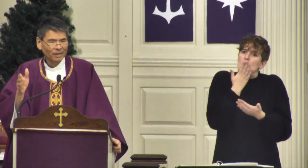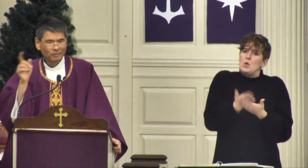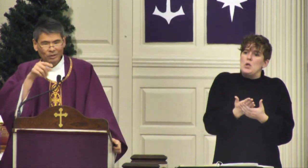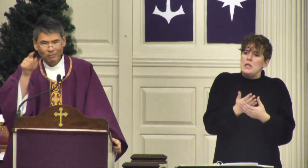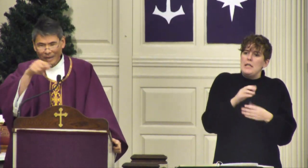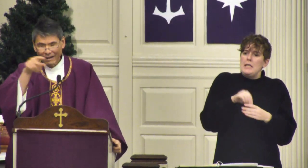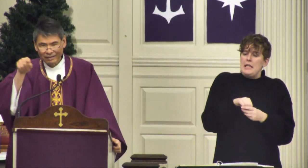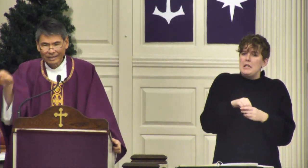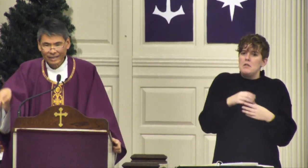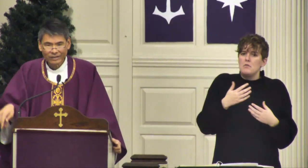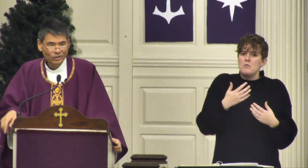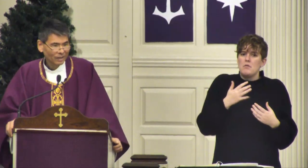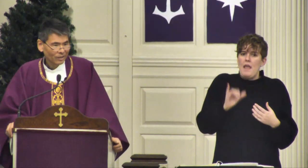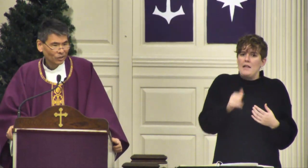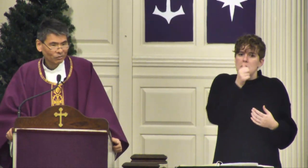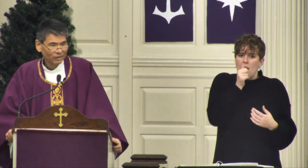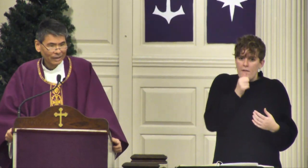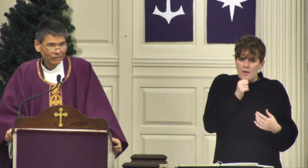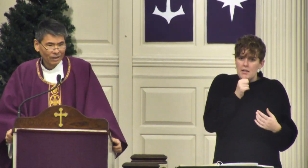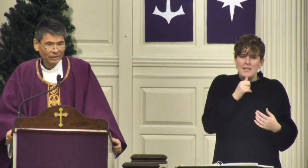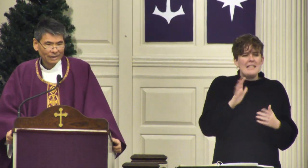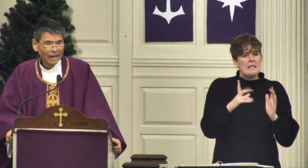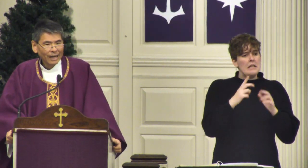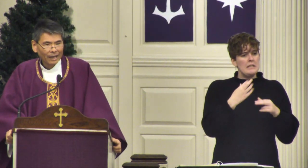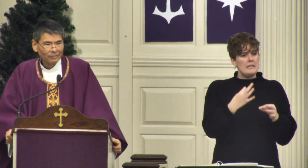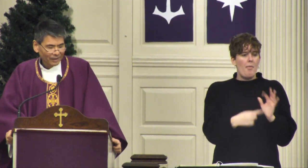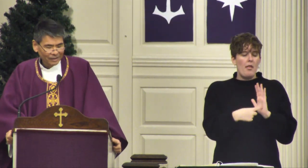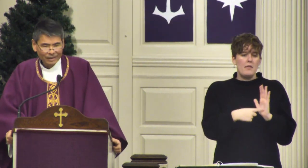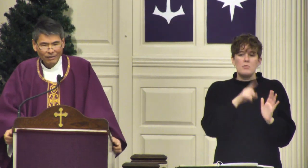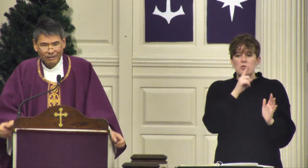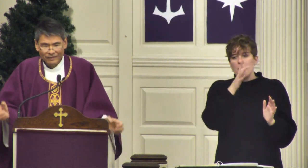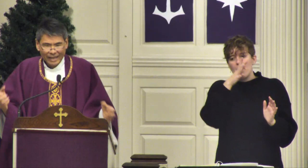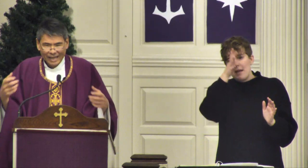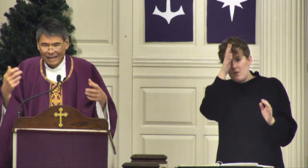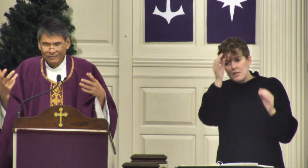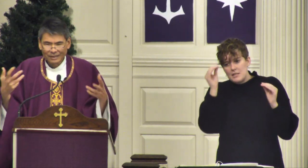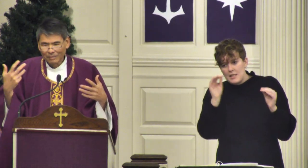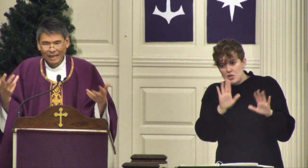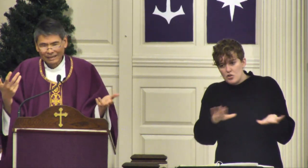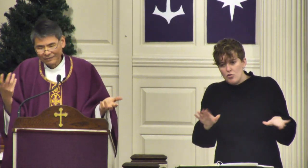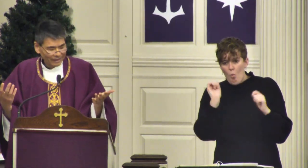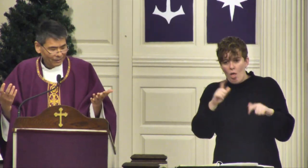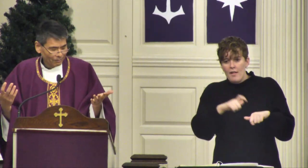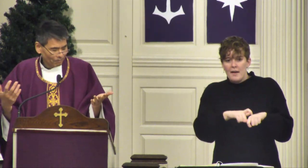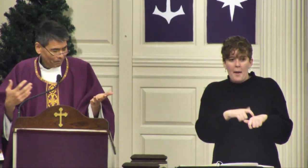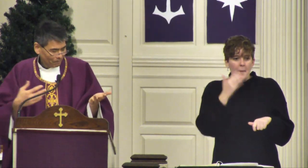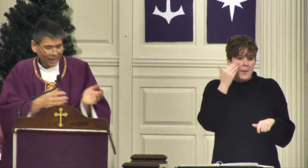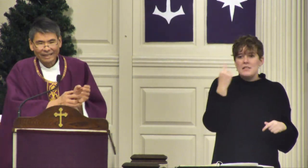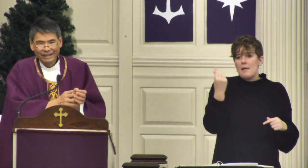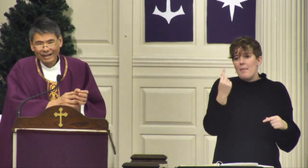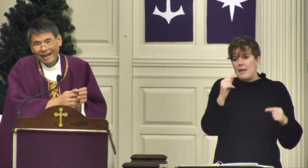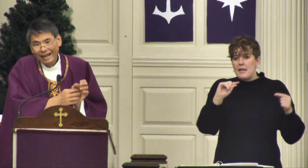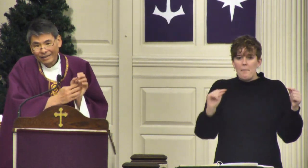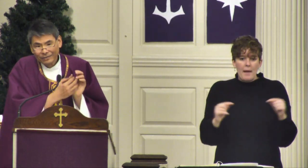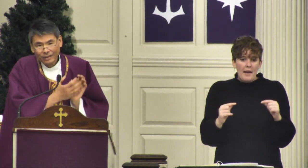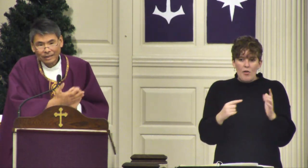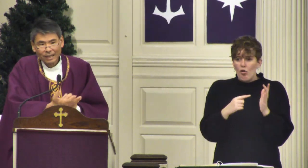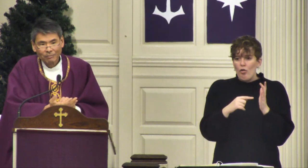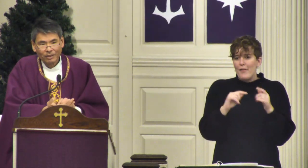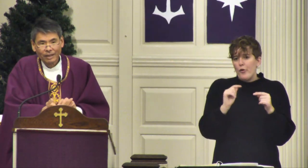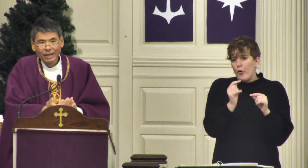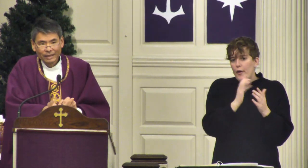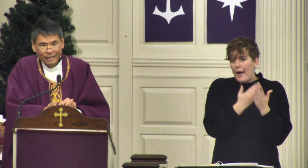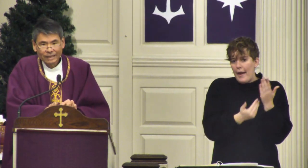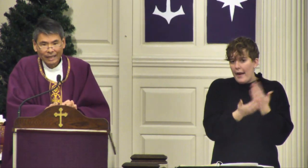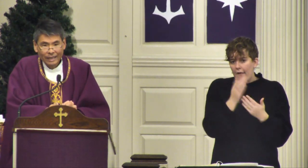sure parents teach children this all the time. You know, if they have some kind of, you know, pain in their hand, for example,